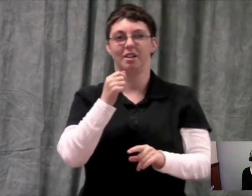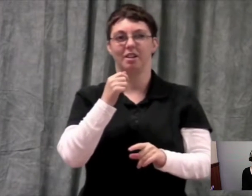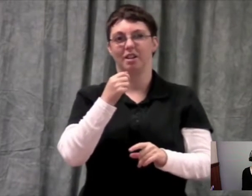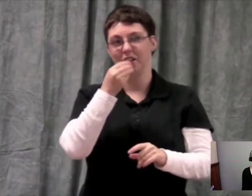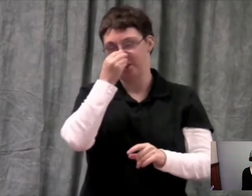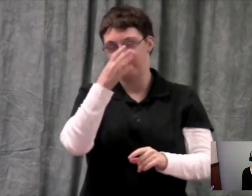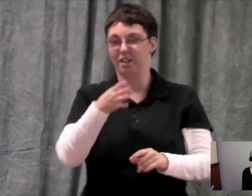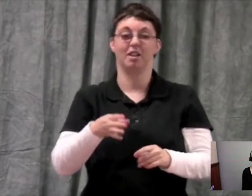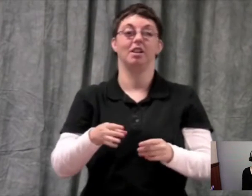okay. They didn't really mind.